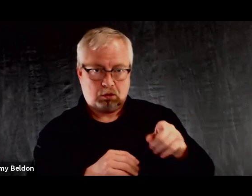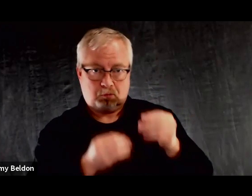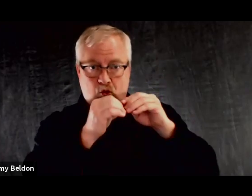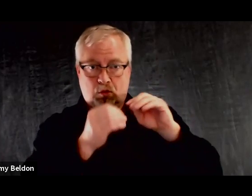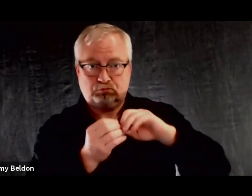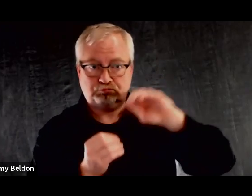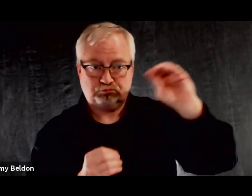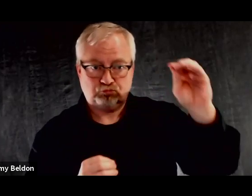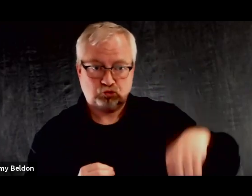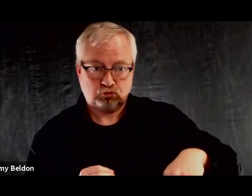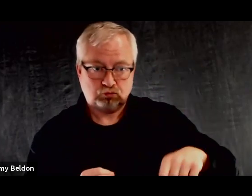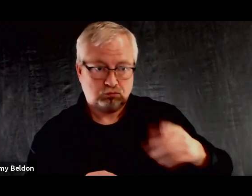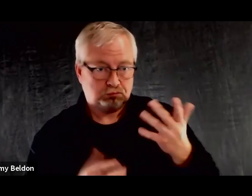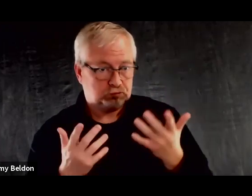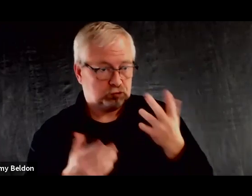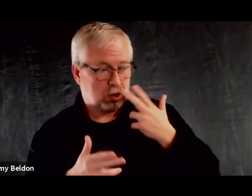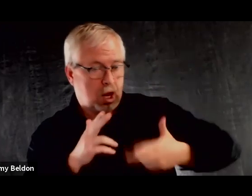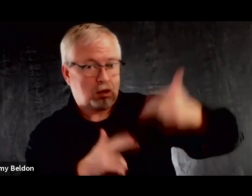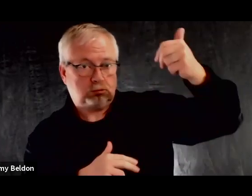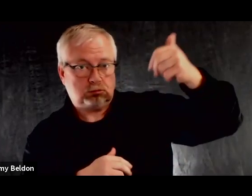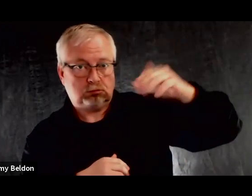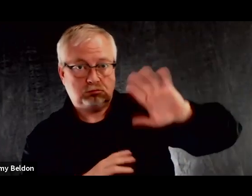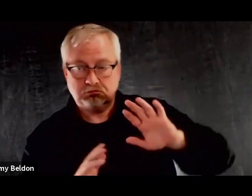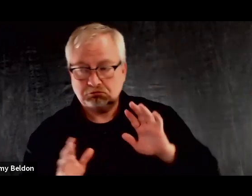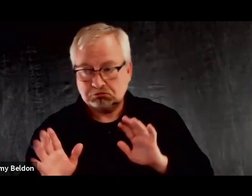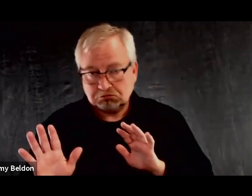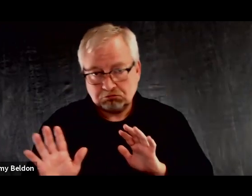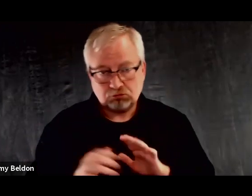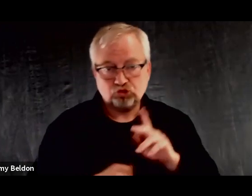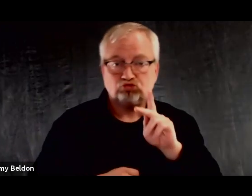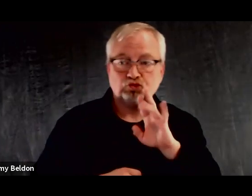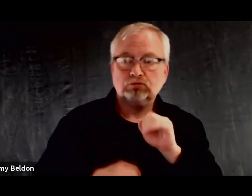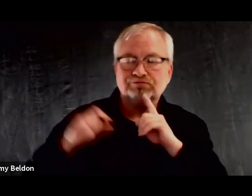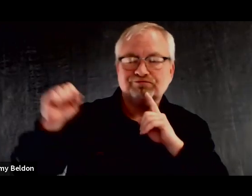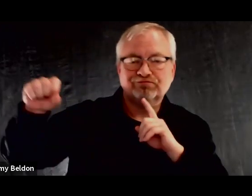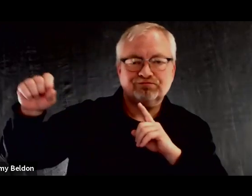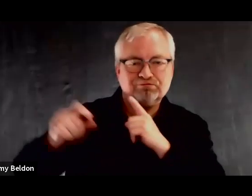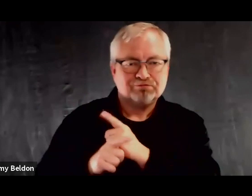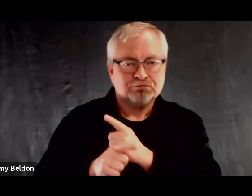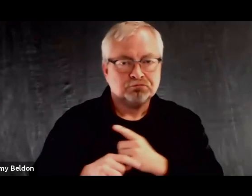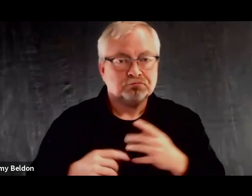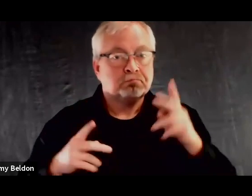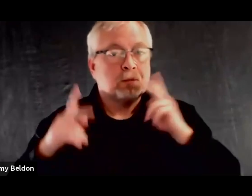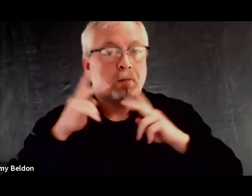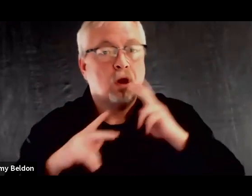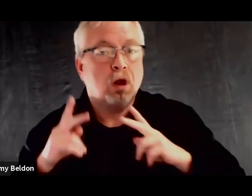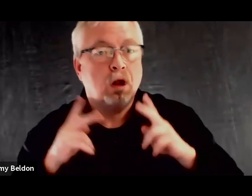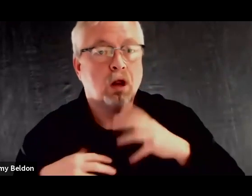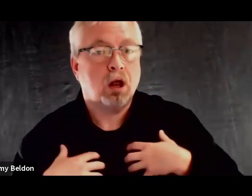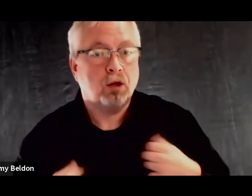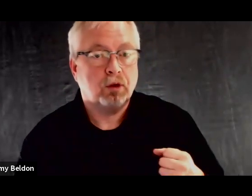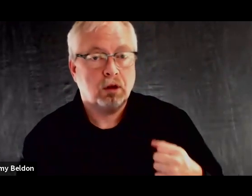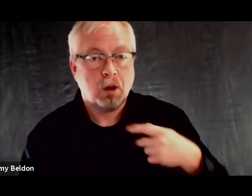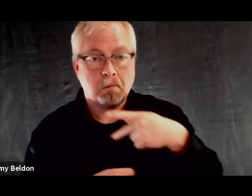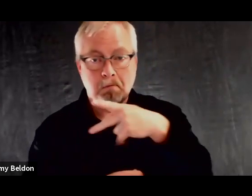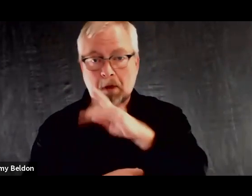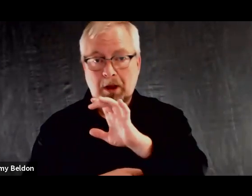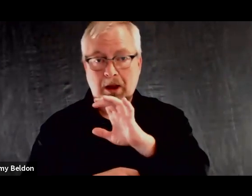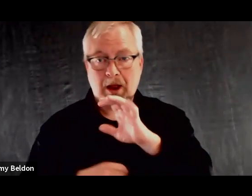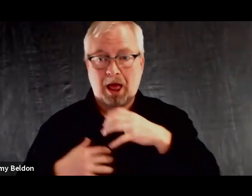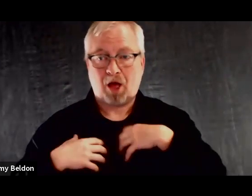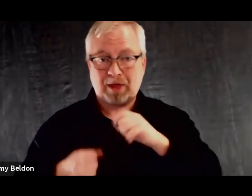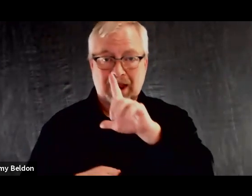true. That we're, the public health laboratory here is getting specimens from congregate care and